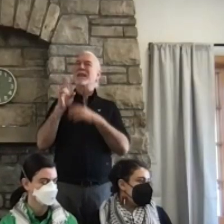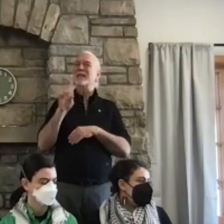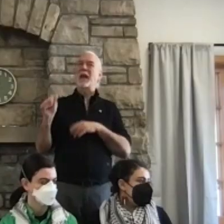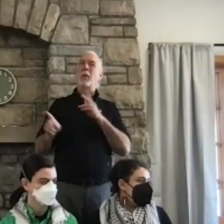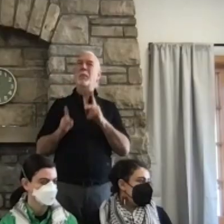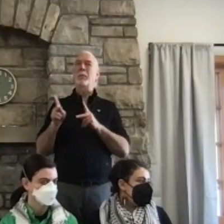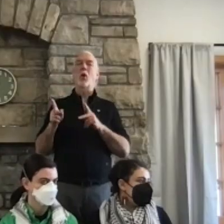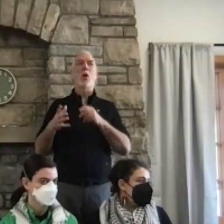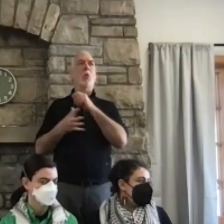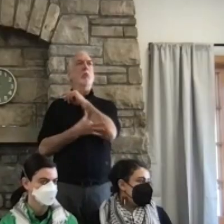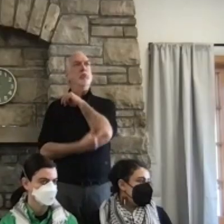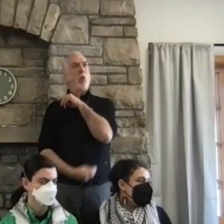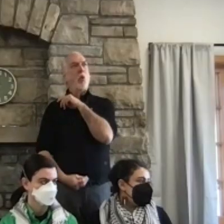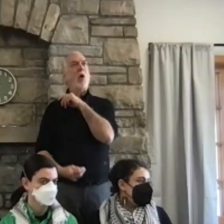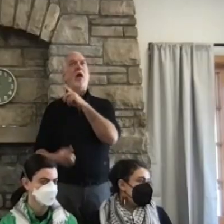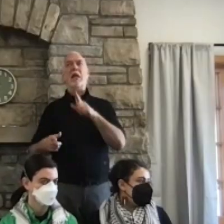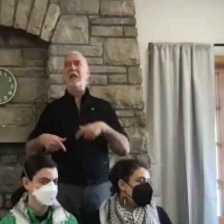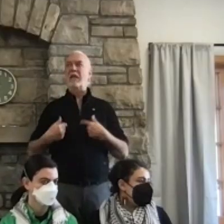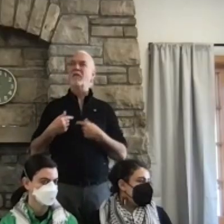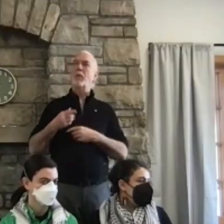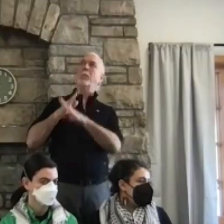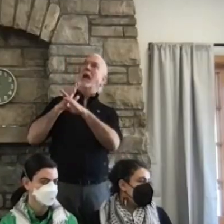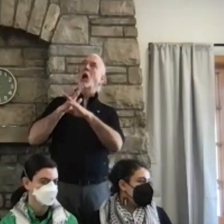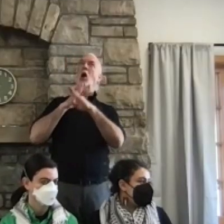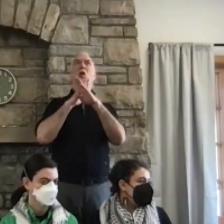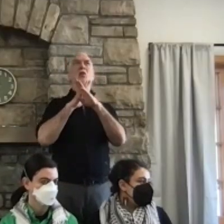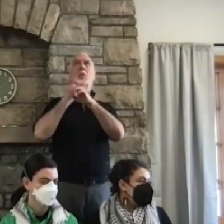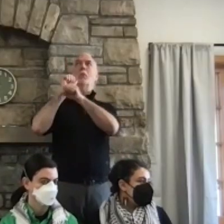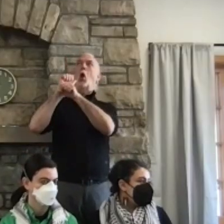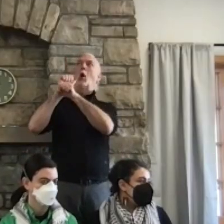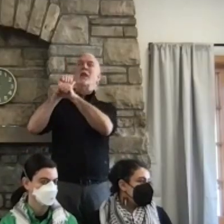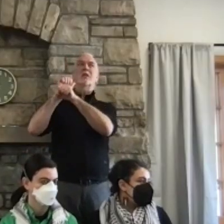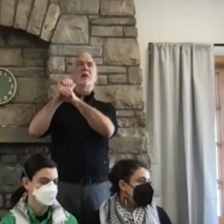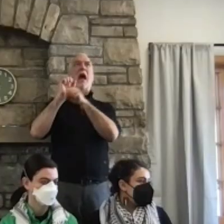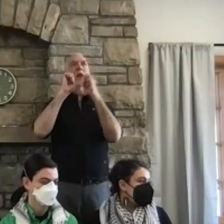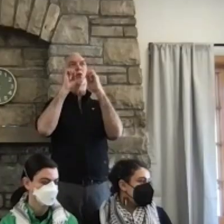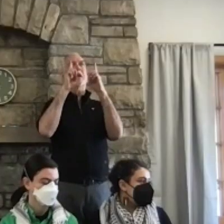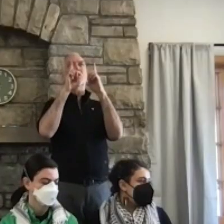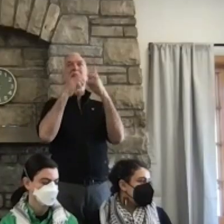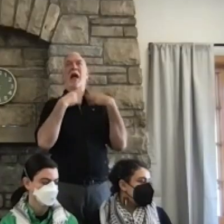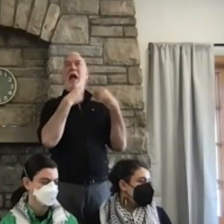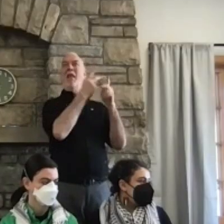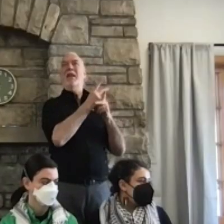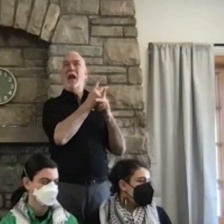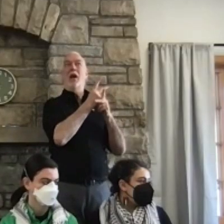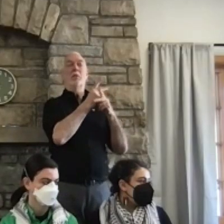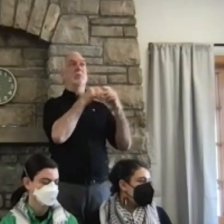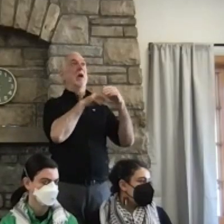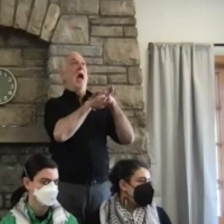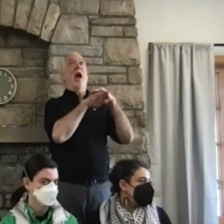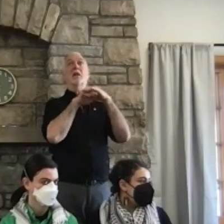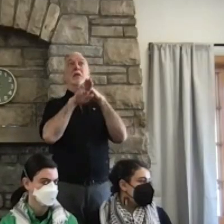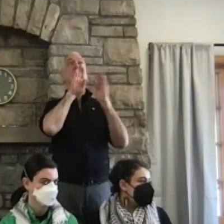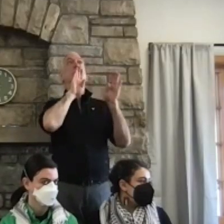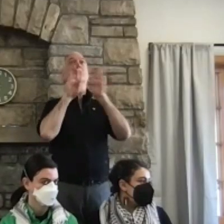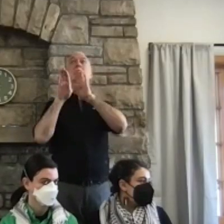systemic barriers in employment, education, and healthcare. And without access, disabled people are